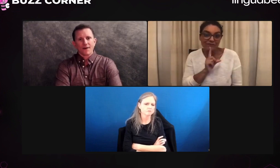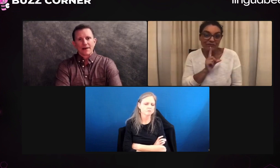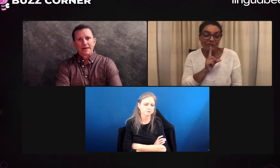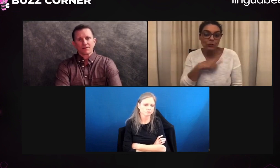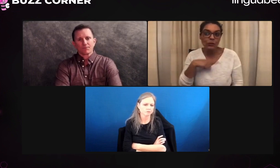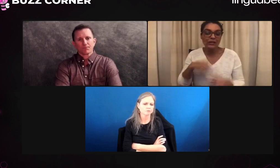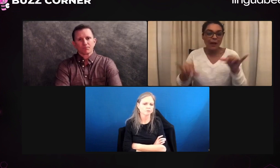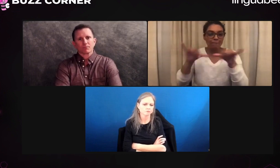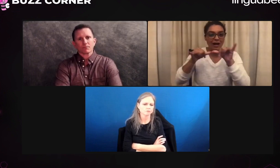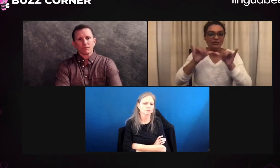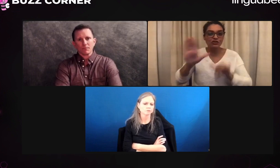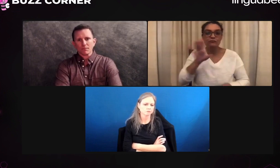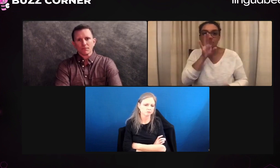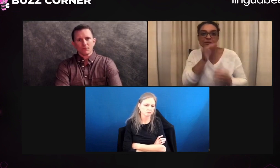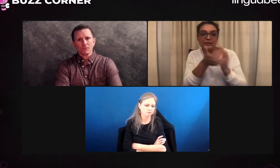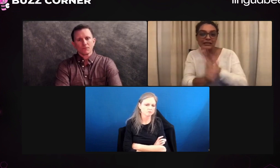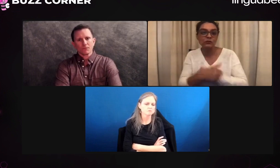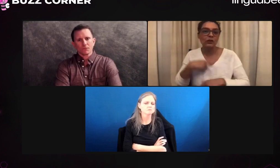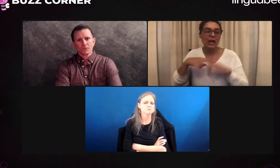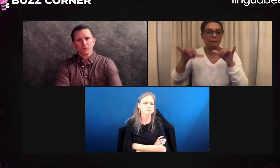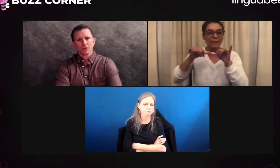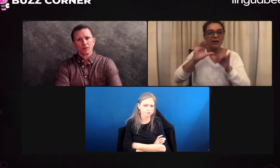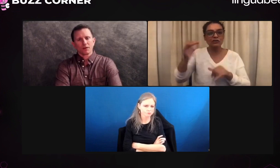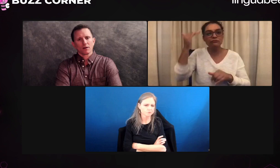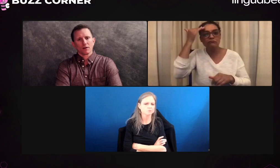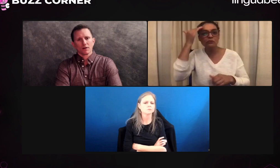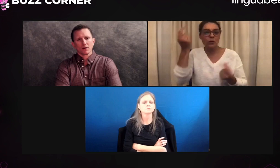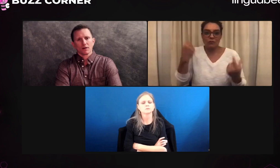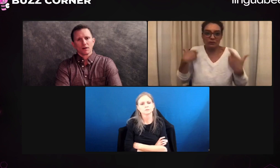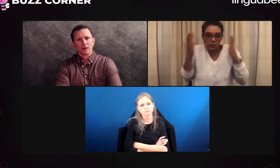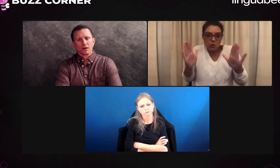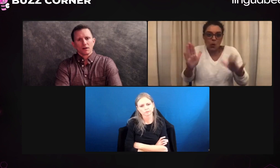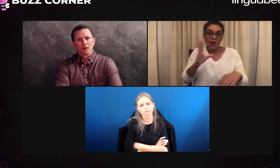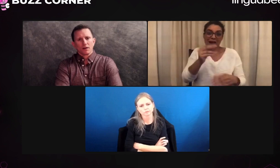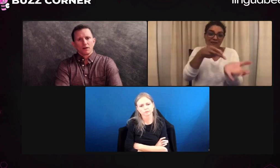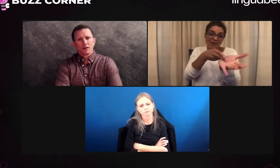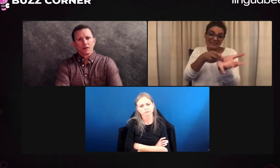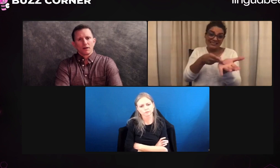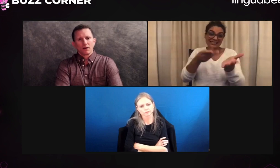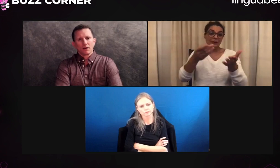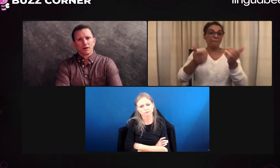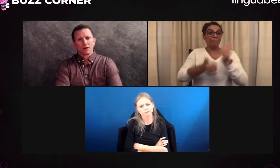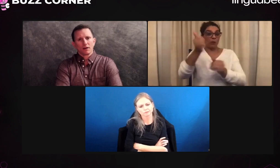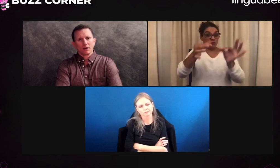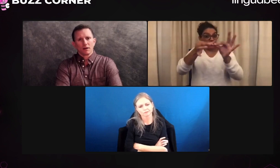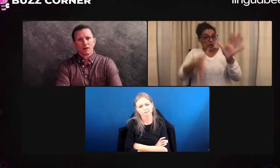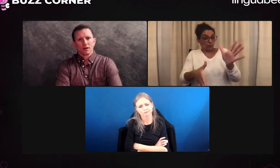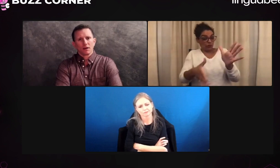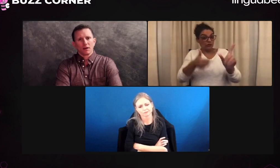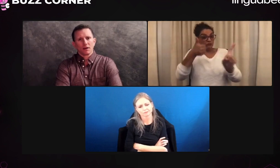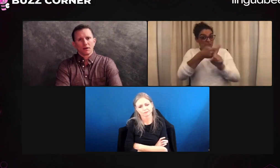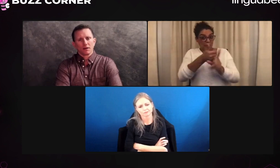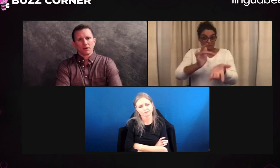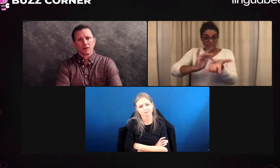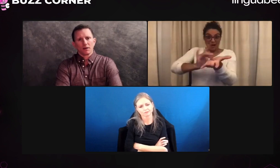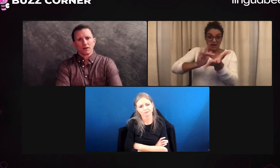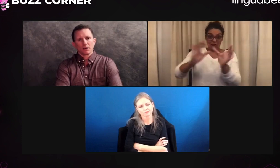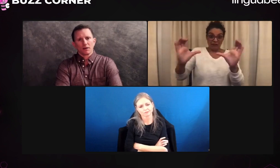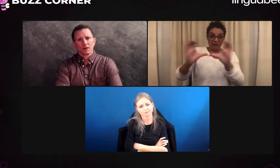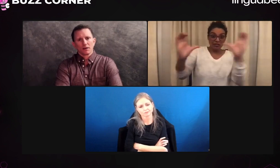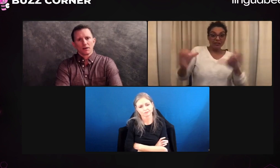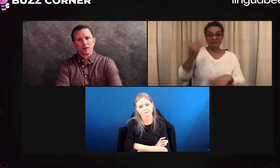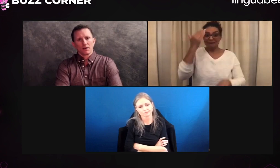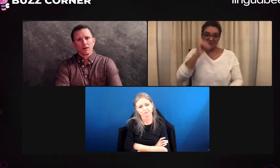to understand or determine if the interpreter is matching my cadence, my tone, and so forth. So honestly, I would say